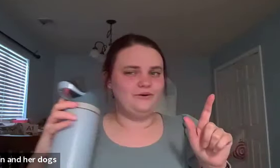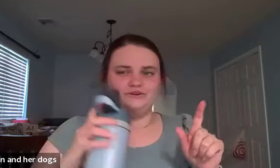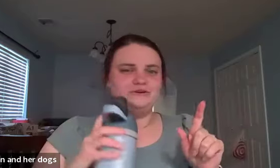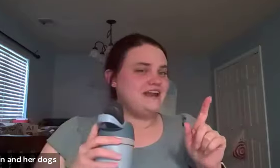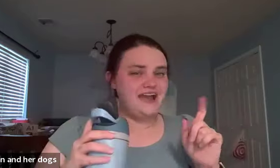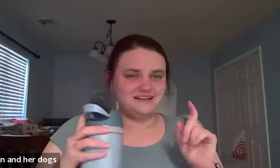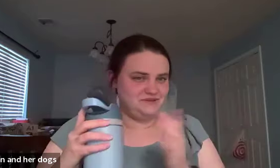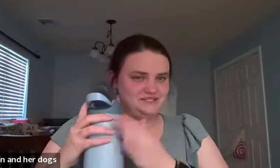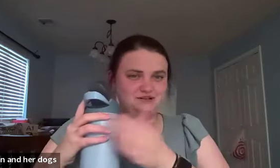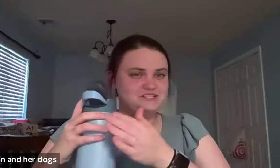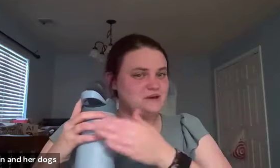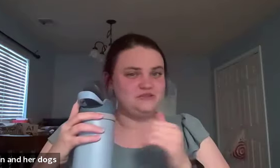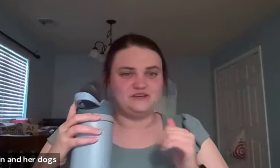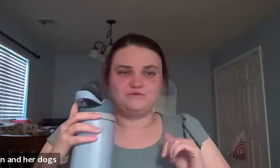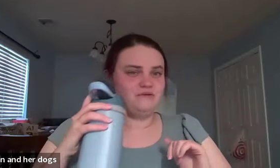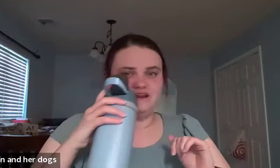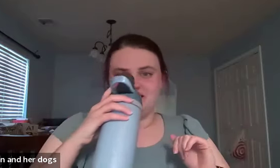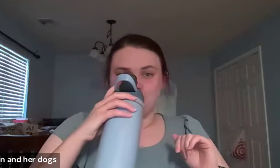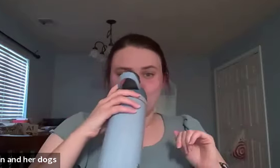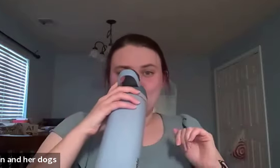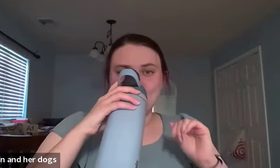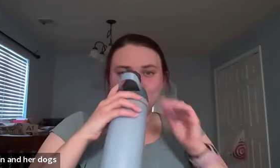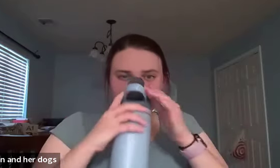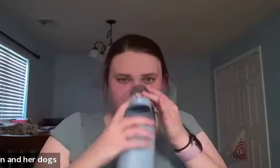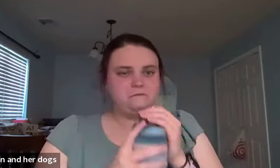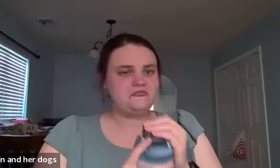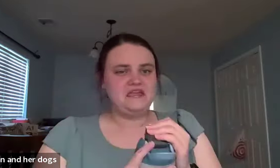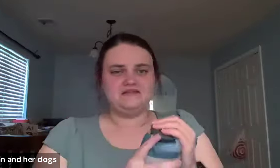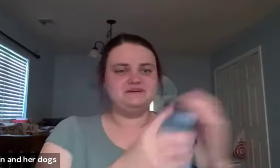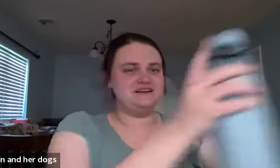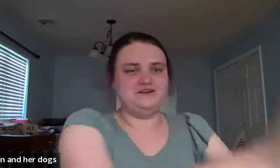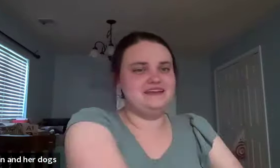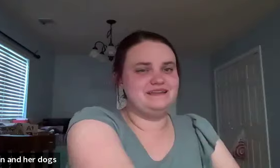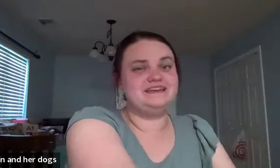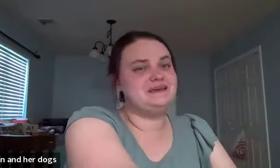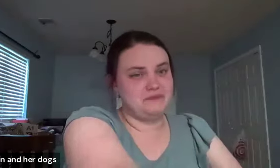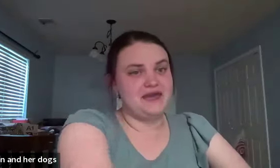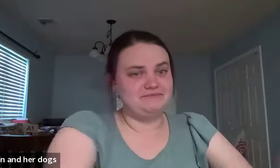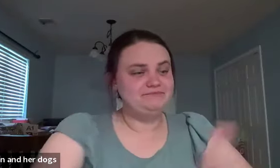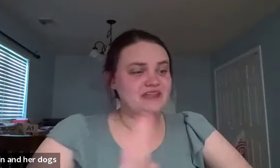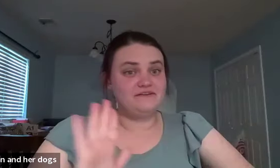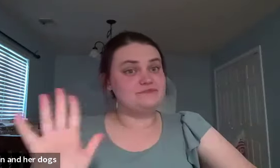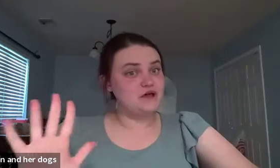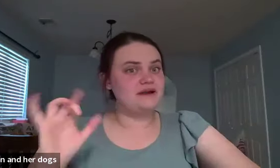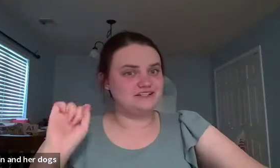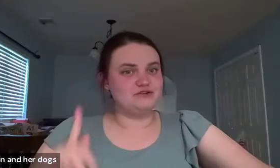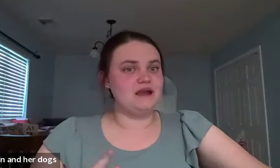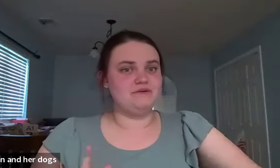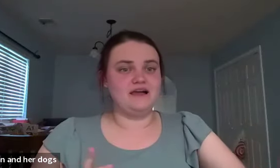oh, don't even ask me to start to spell things with my right hand. Let me tell you, it can get bad. If I'm slow, I can do it right, but